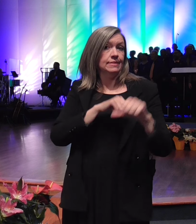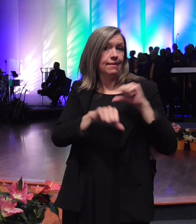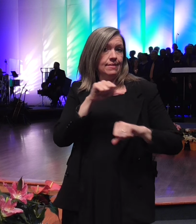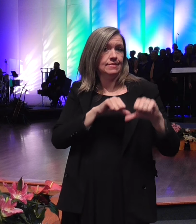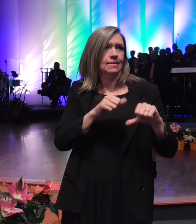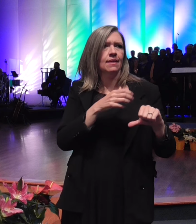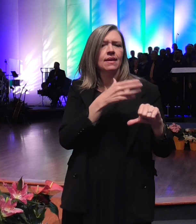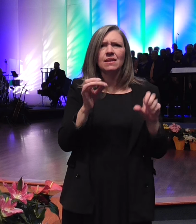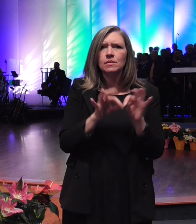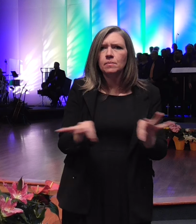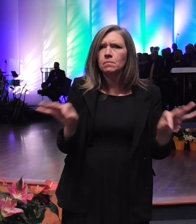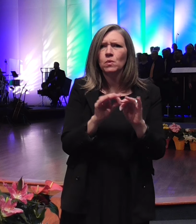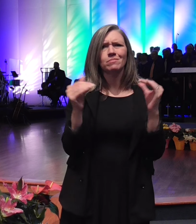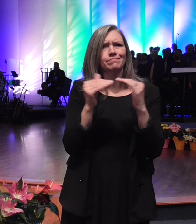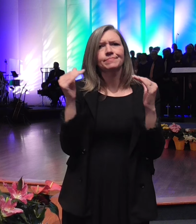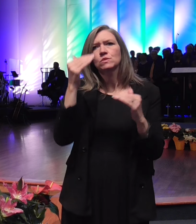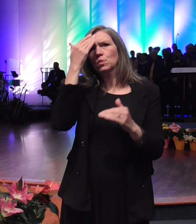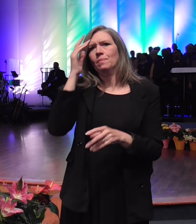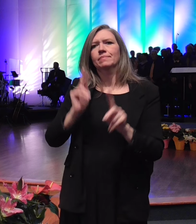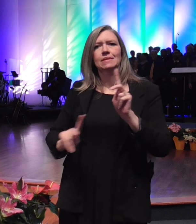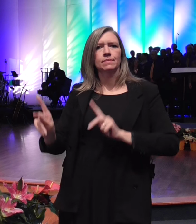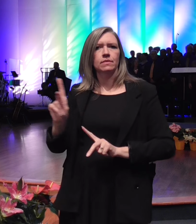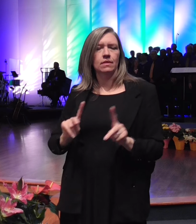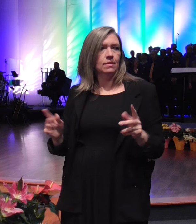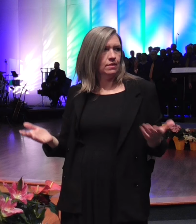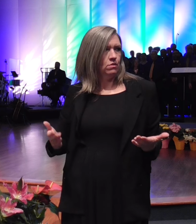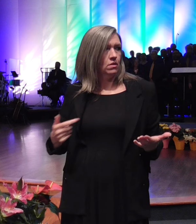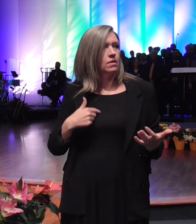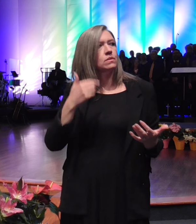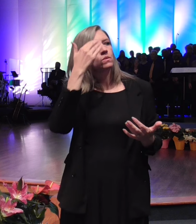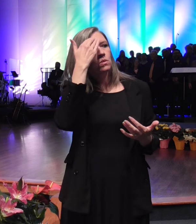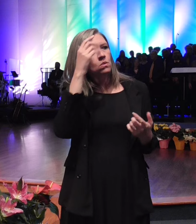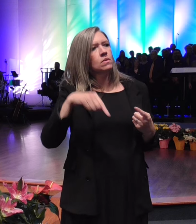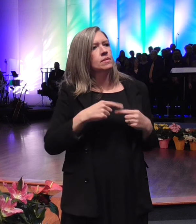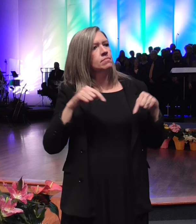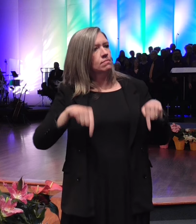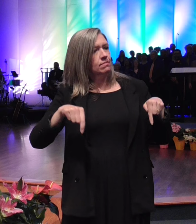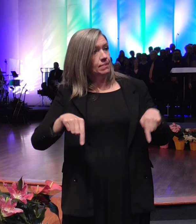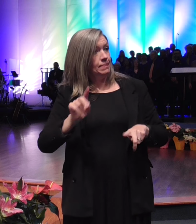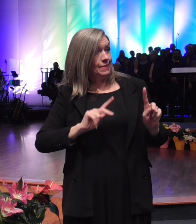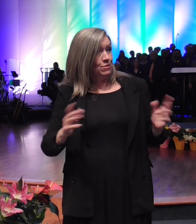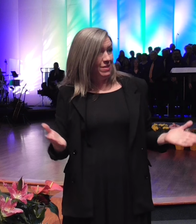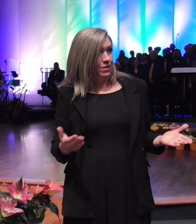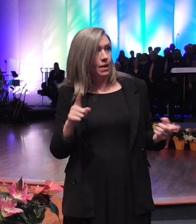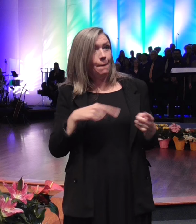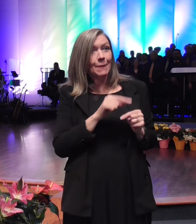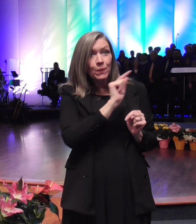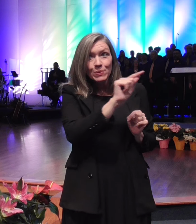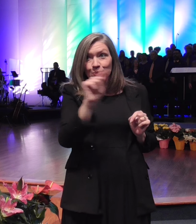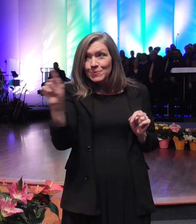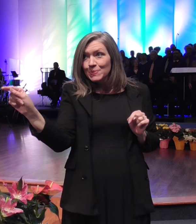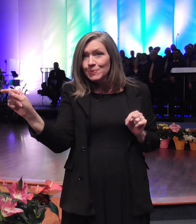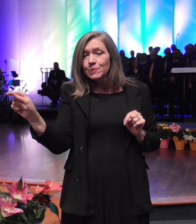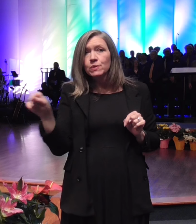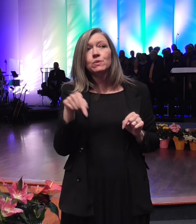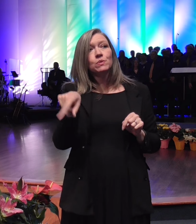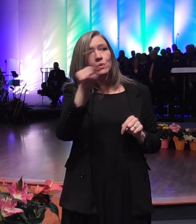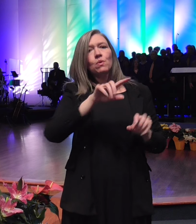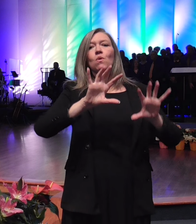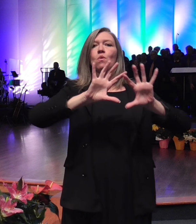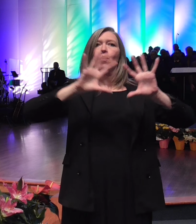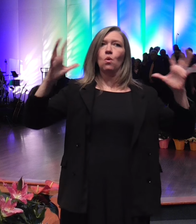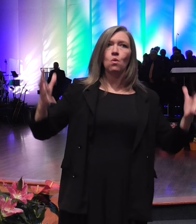here. And what I know about the people of Mile High Church, what I know about you, is that you're whole people